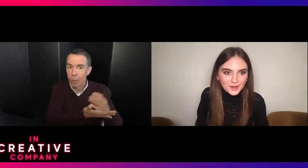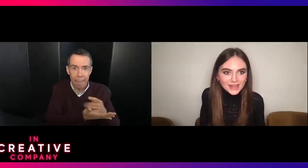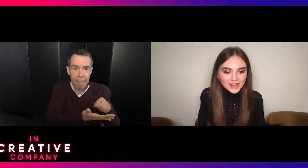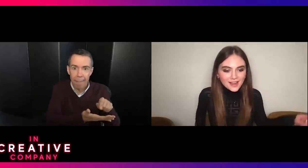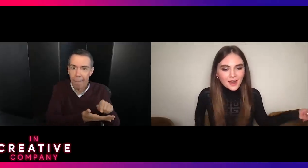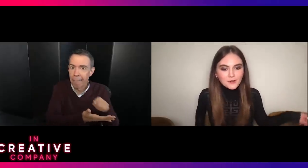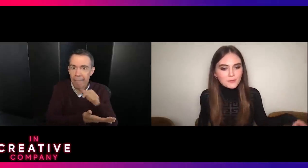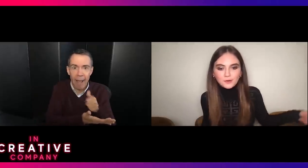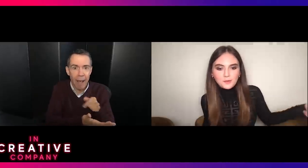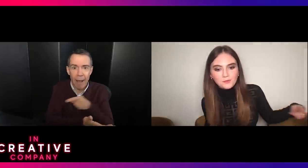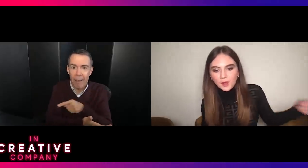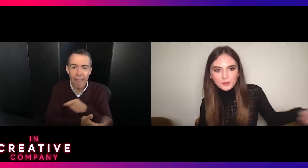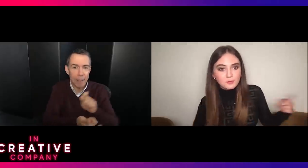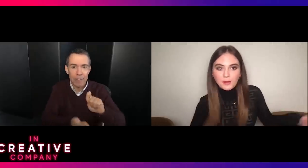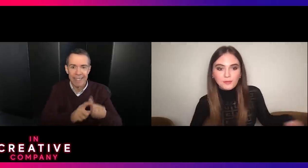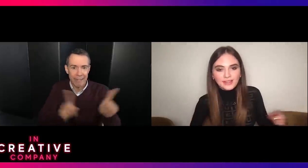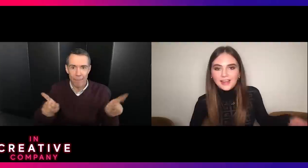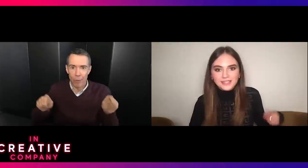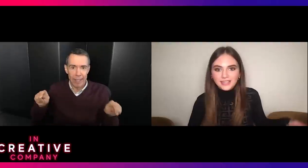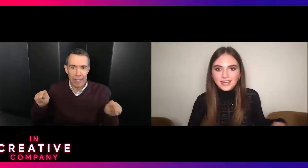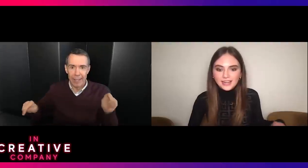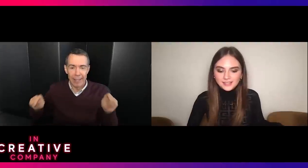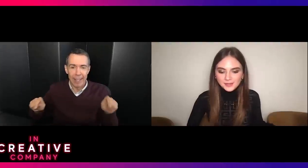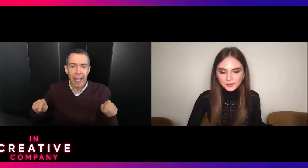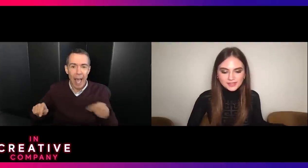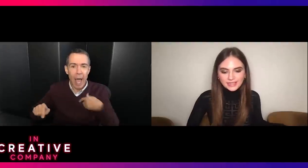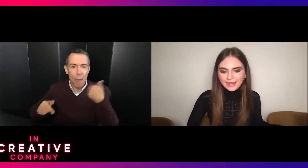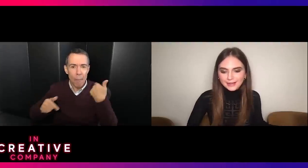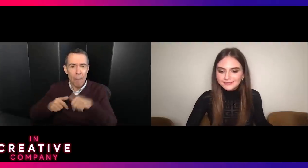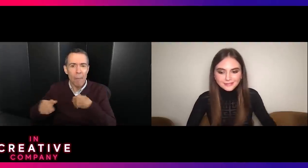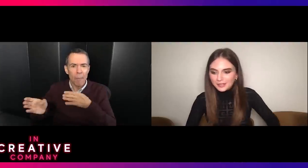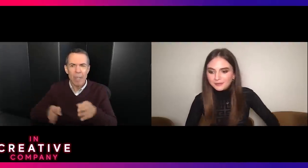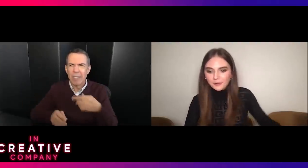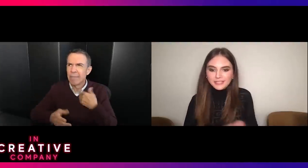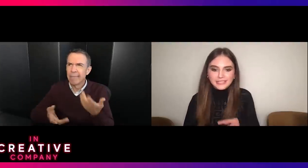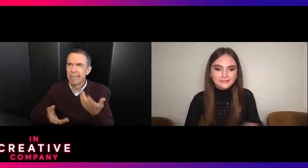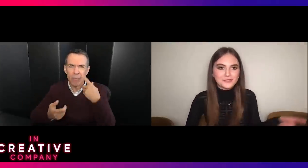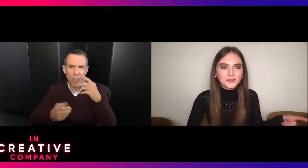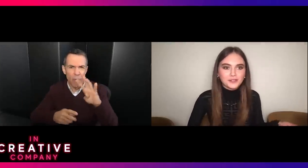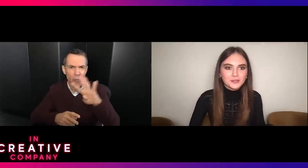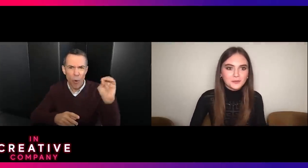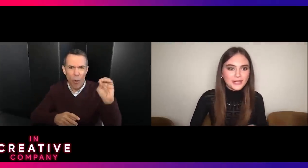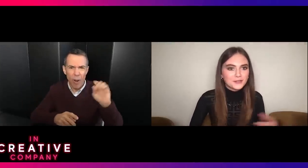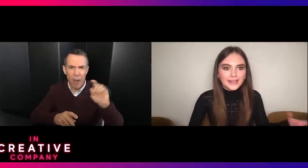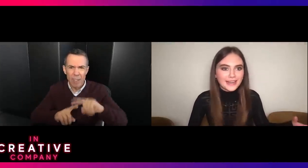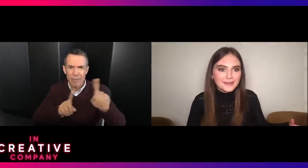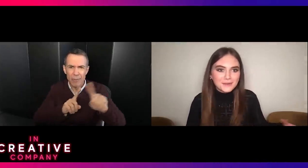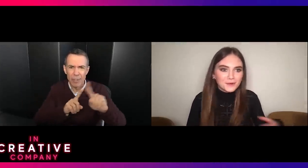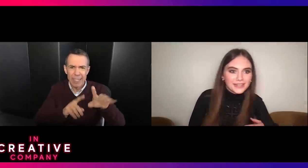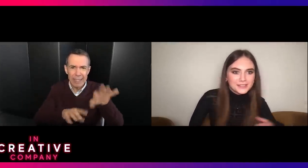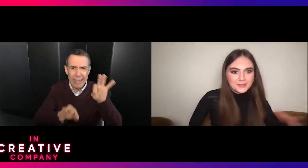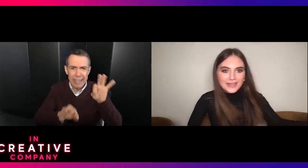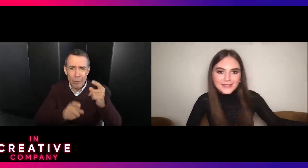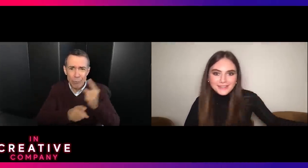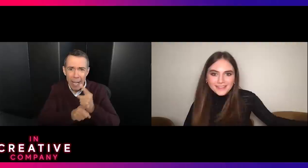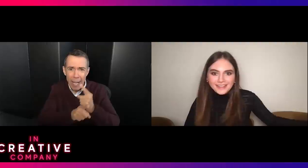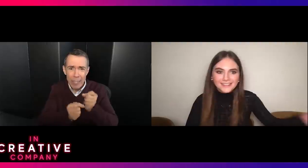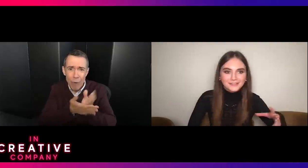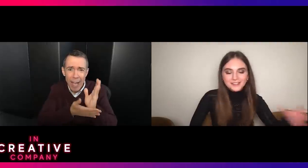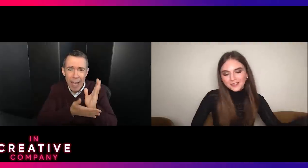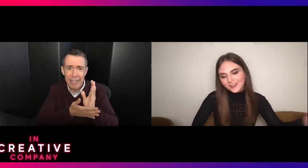written. So I remember when I was prepping and having singing lessons, we were singing like 40 different songs a week, trying to get the rights and